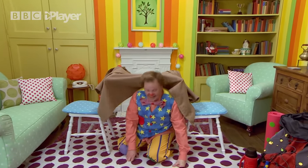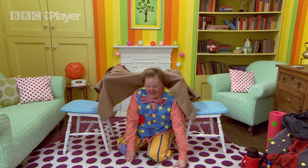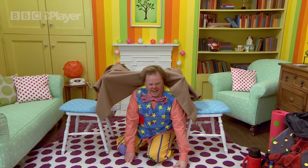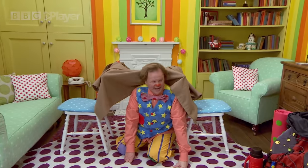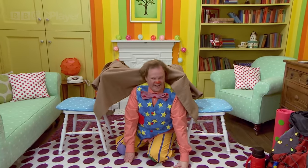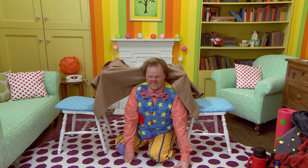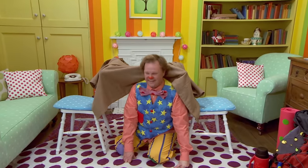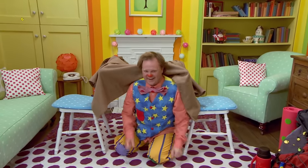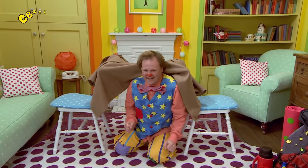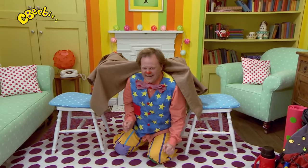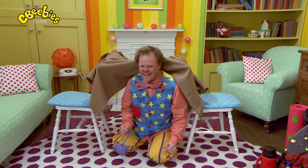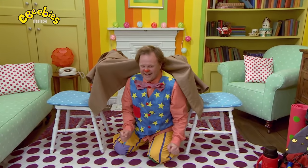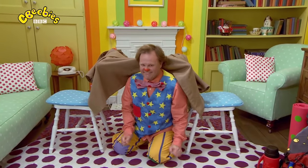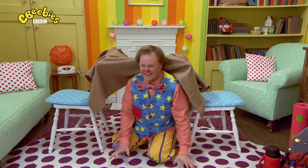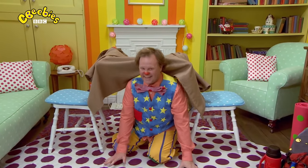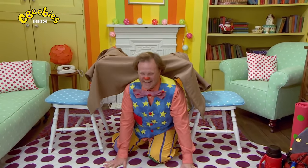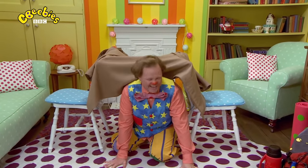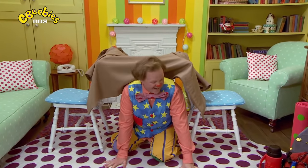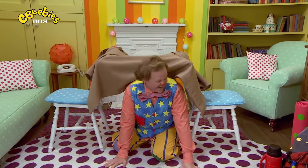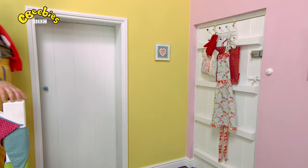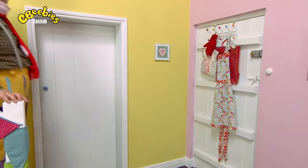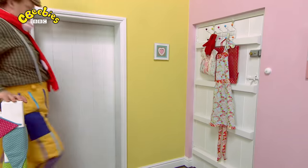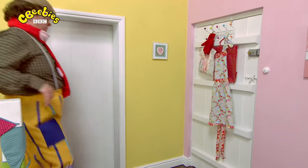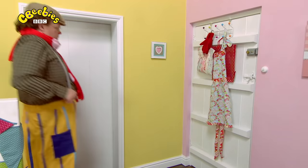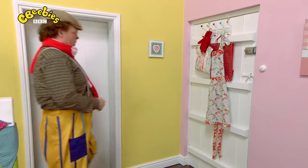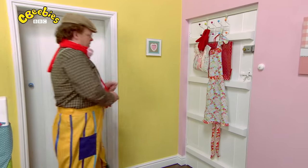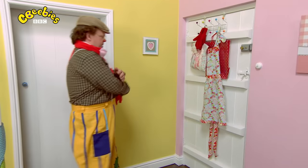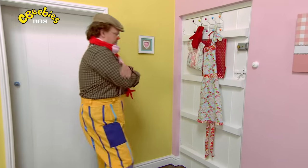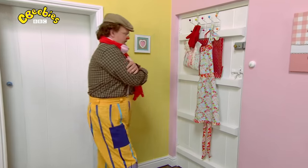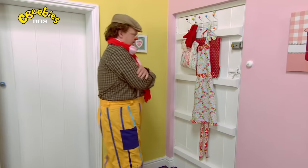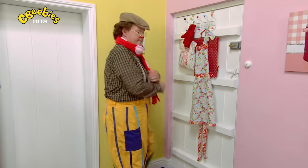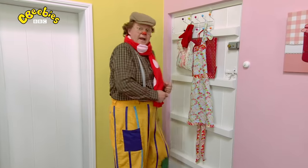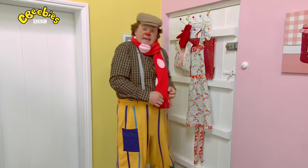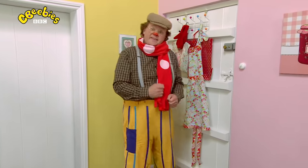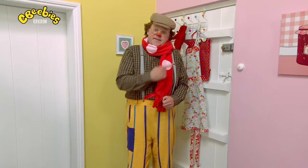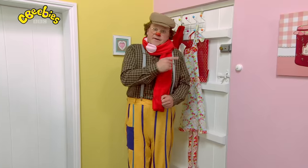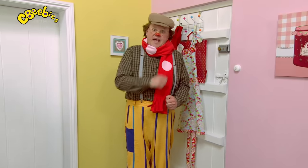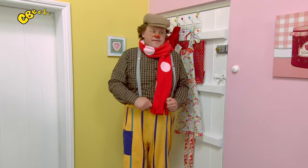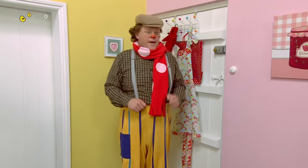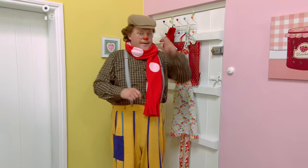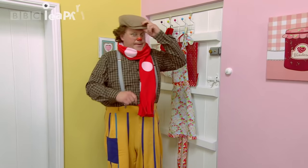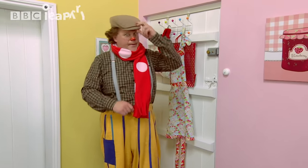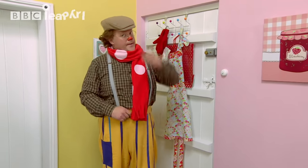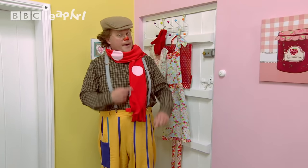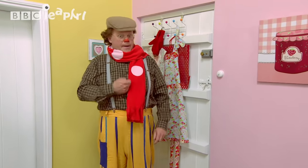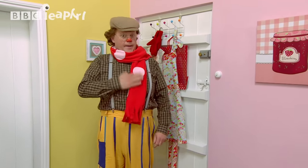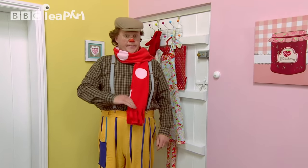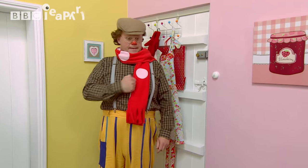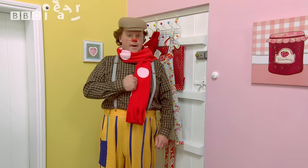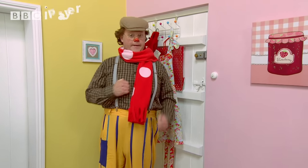oh very comfy cool hearing me it's raining catching dogs outside i'll need my